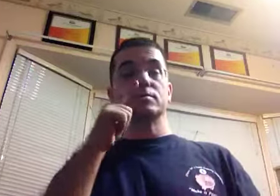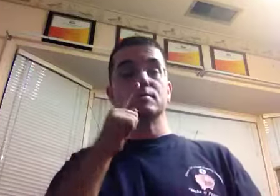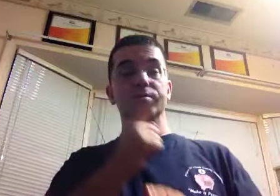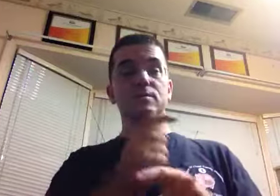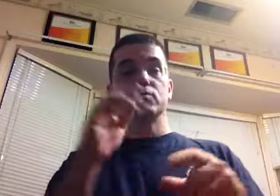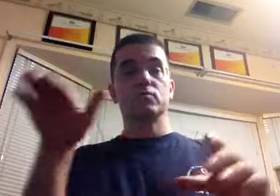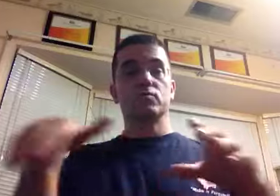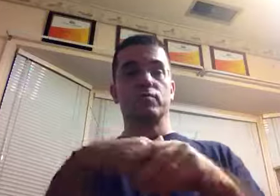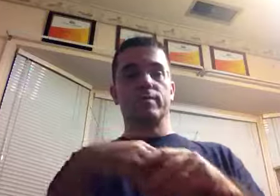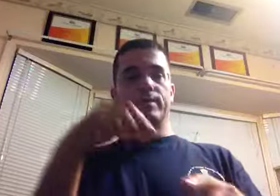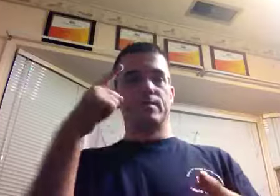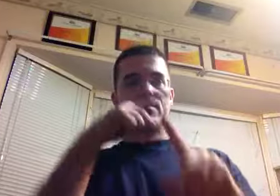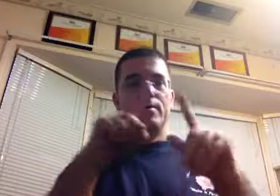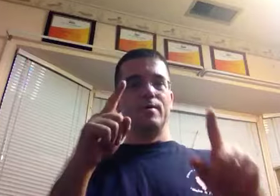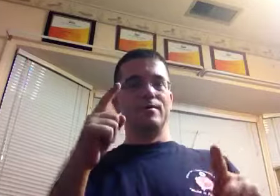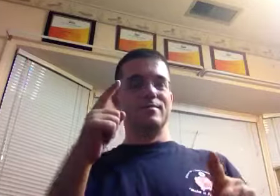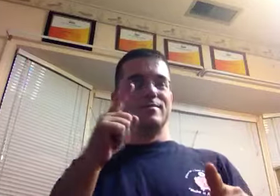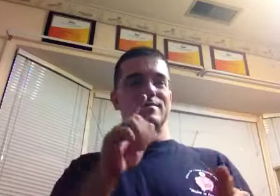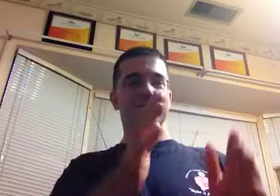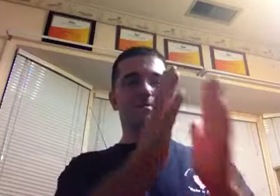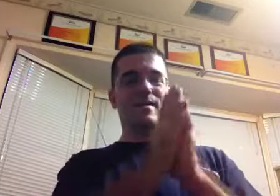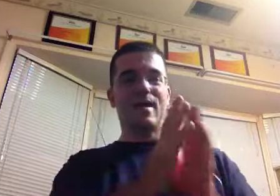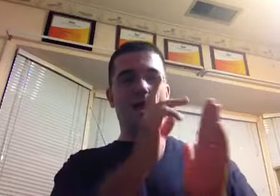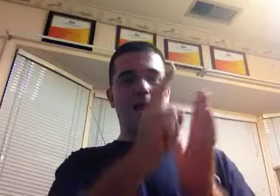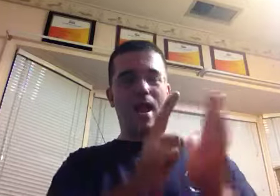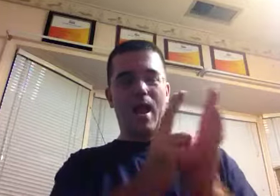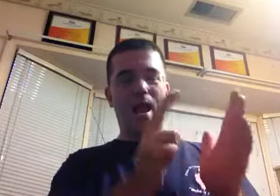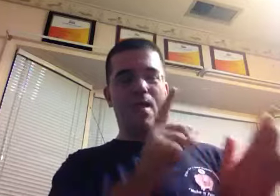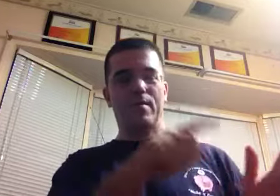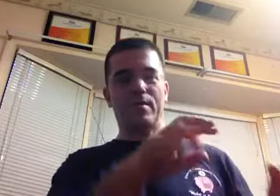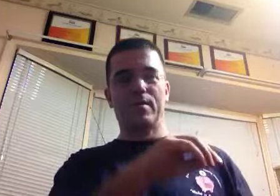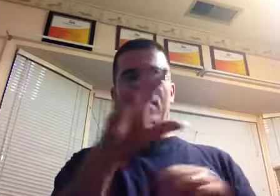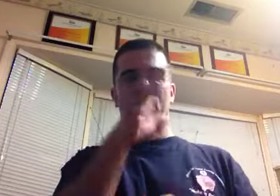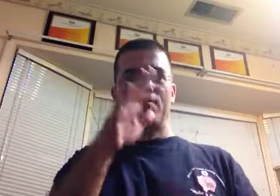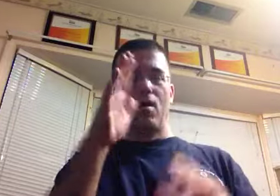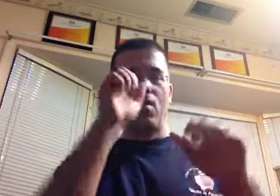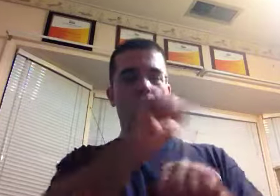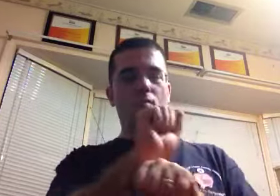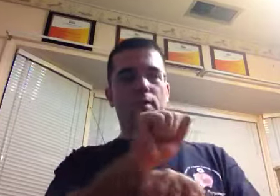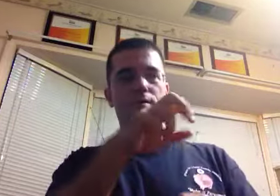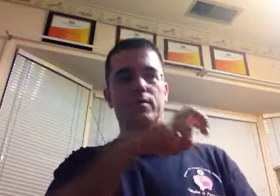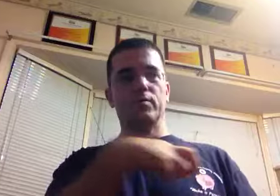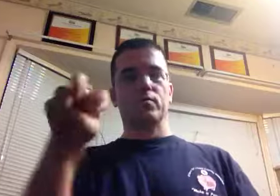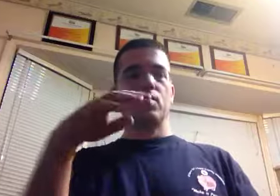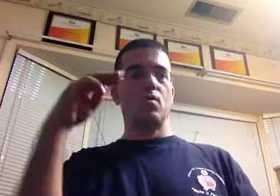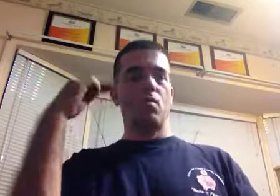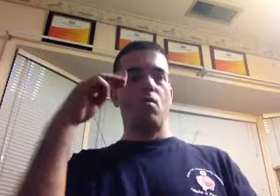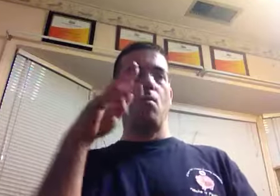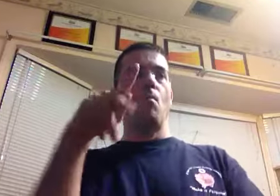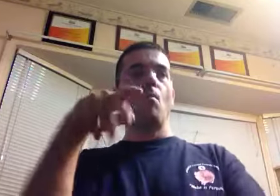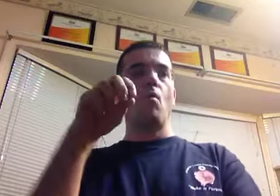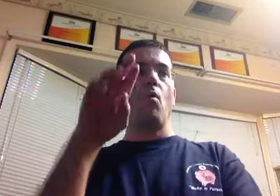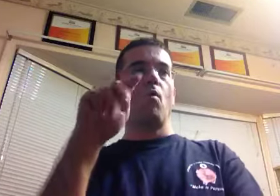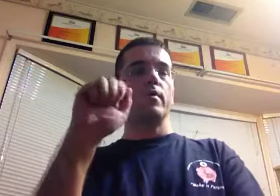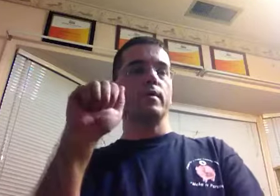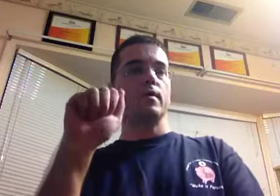little unreasonable for someone to ask an hourly waged farm worker to travel to Puerto Vallarta to a destination wedding.